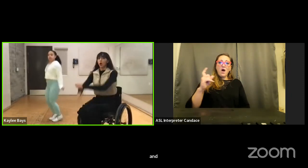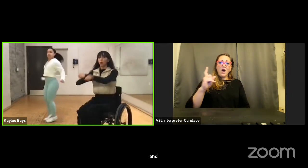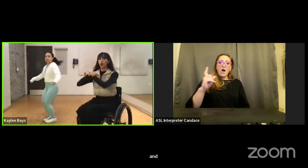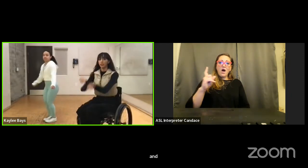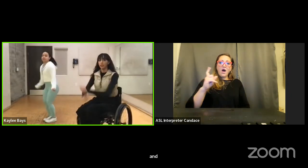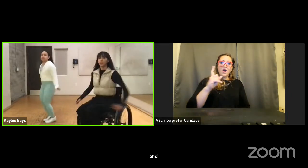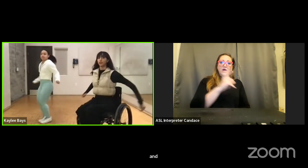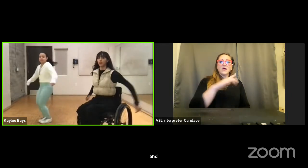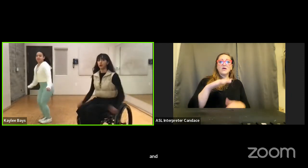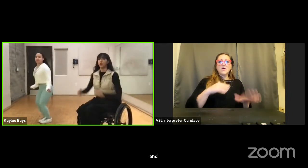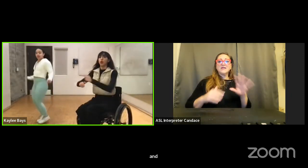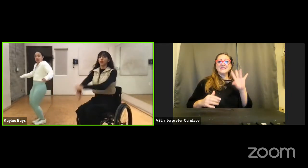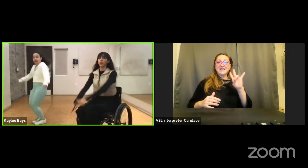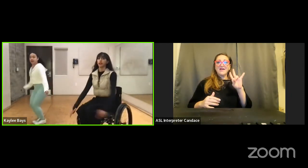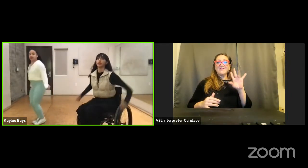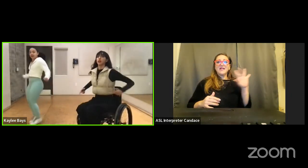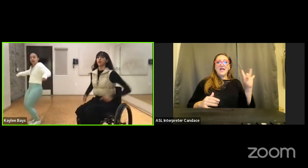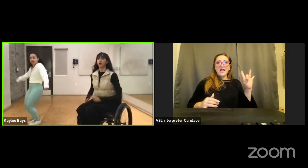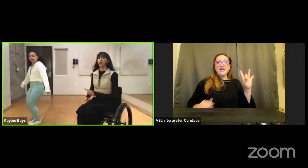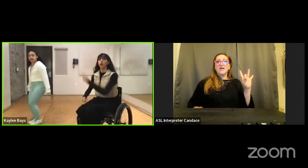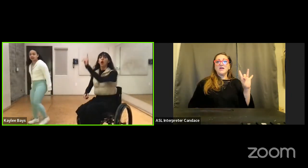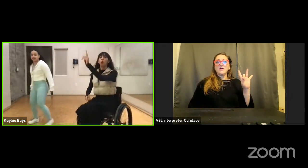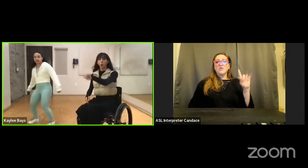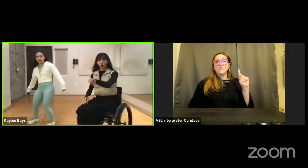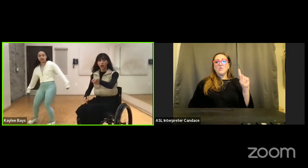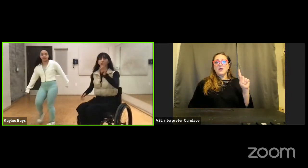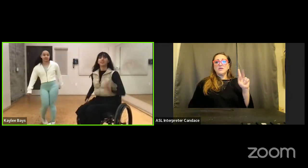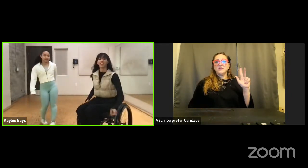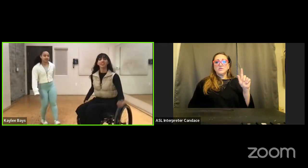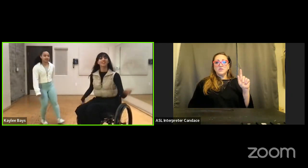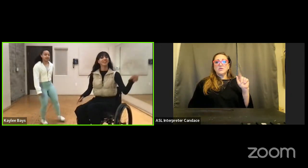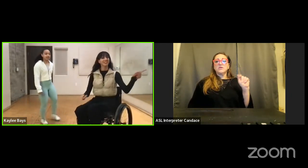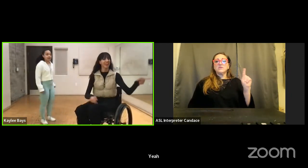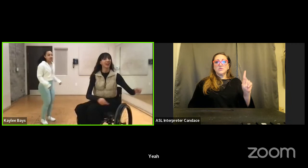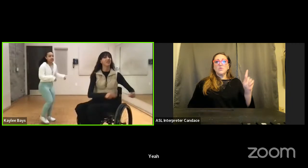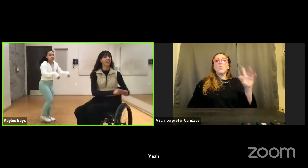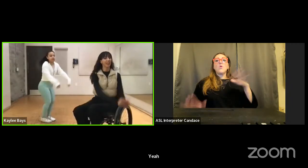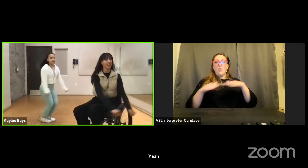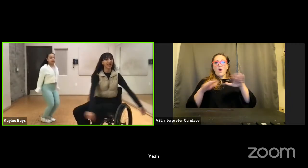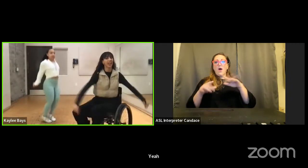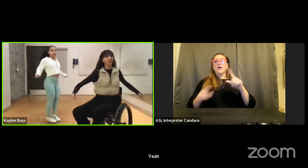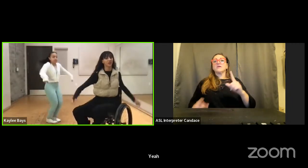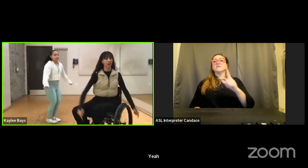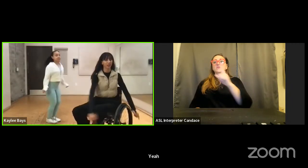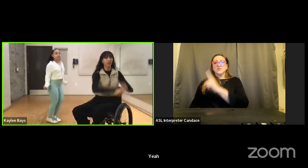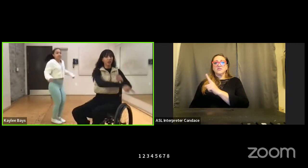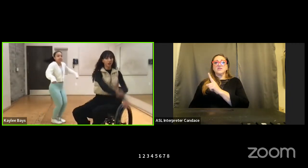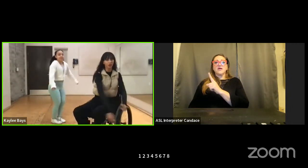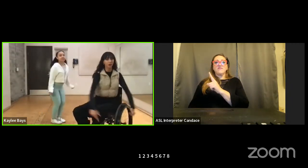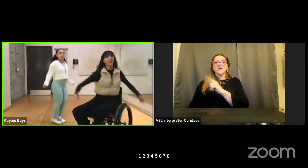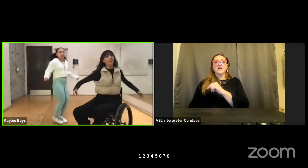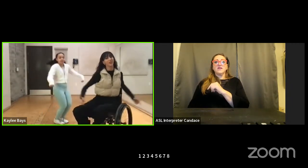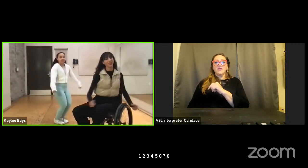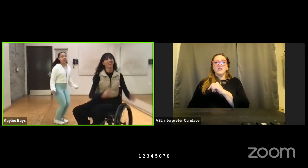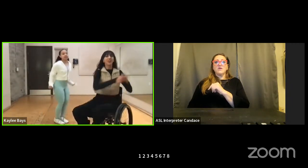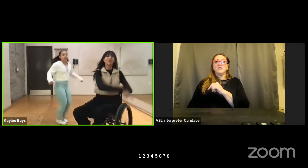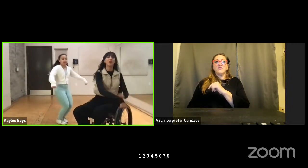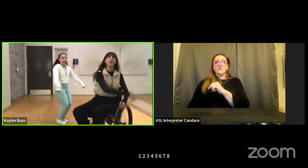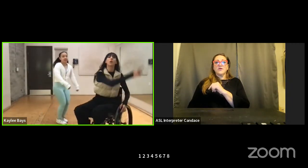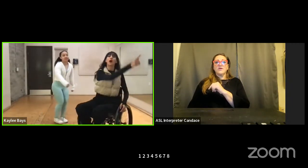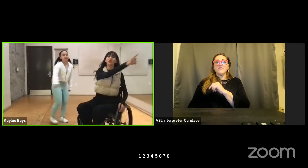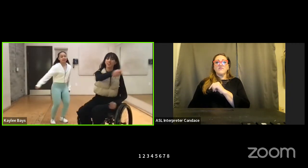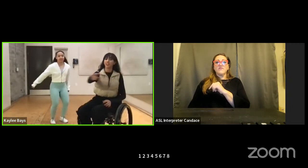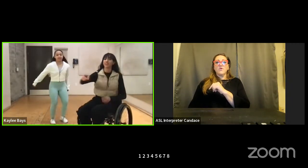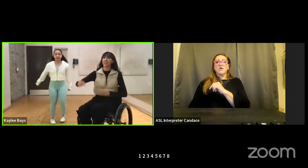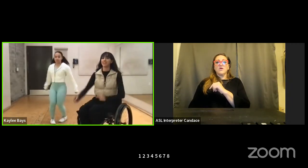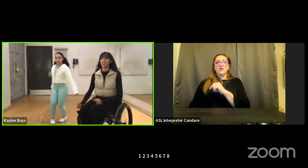eight. One, two, three, four, five, six, seven, eight. And shut. Two, three,